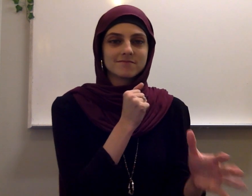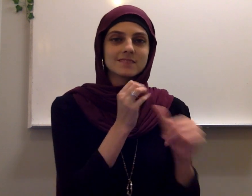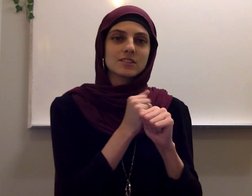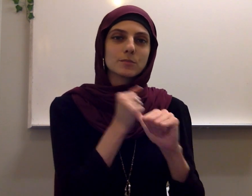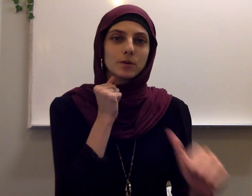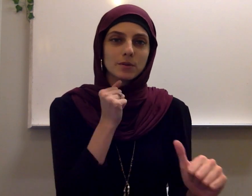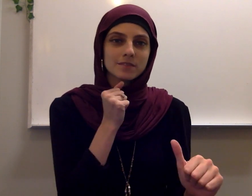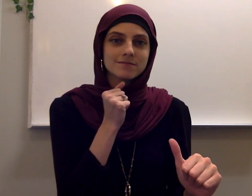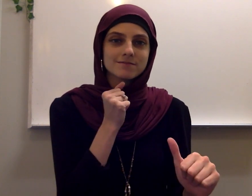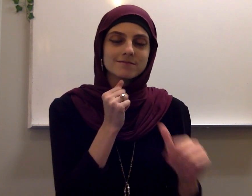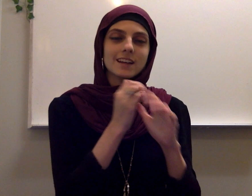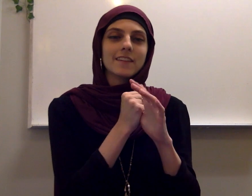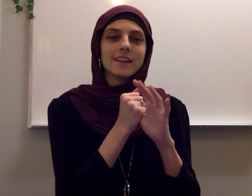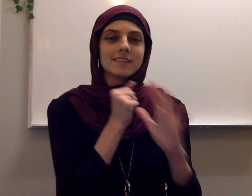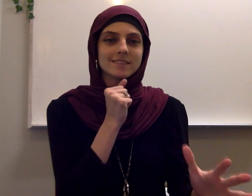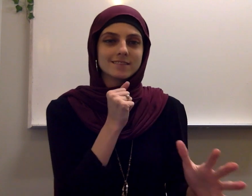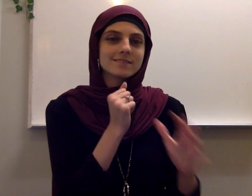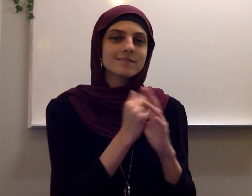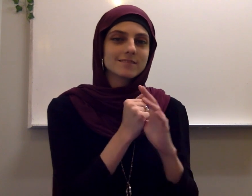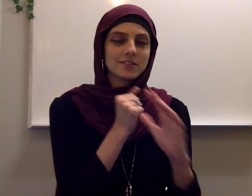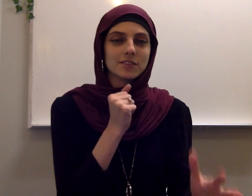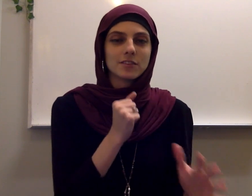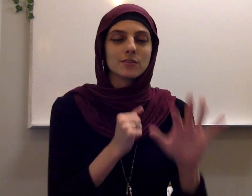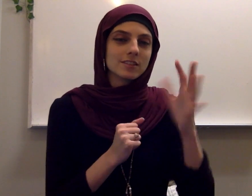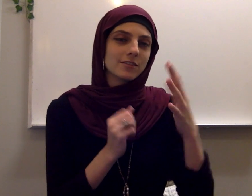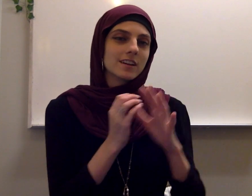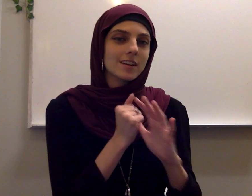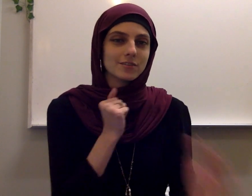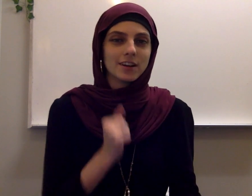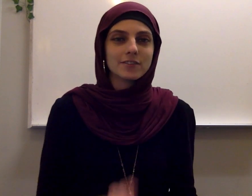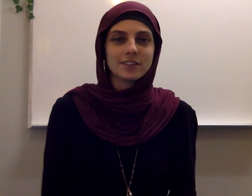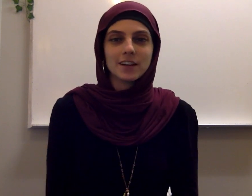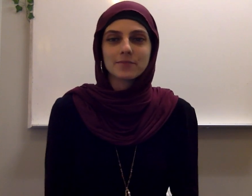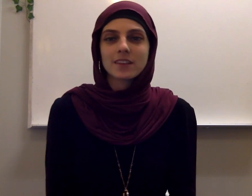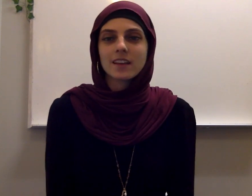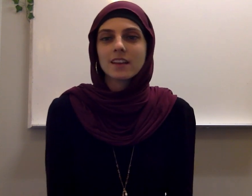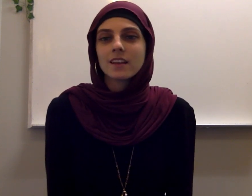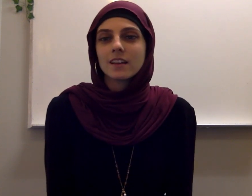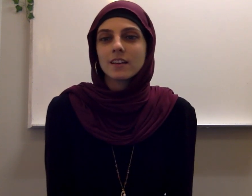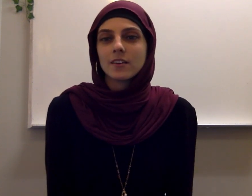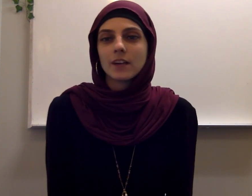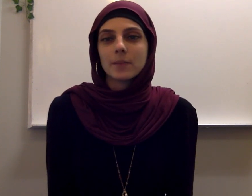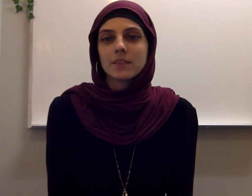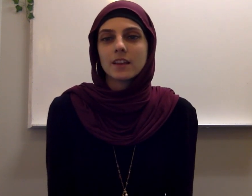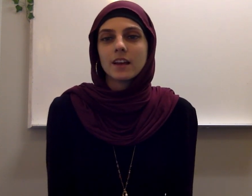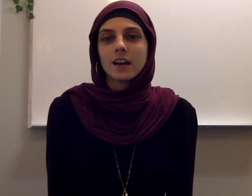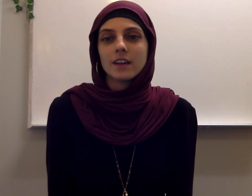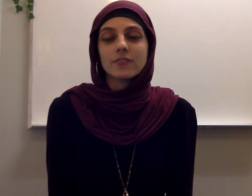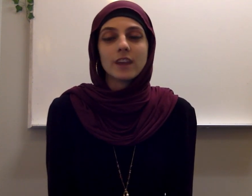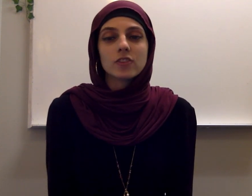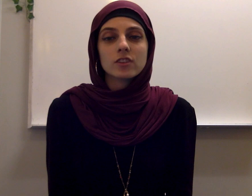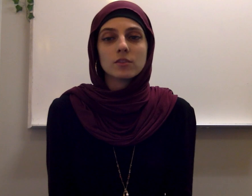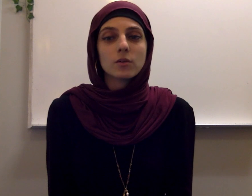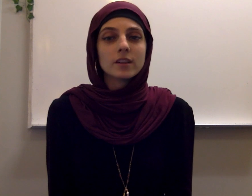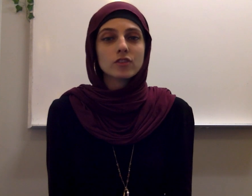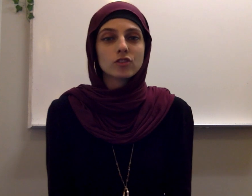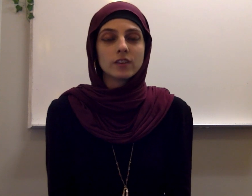This is poop. And then use a different classifier for that. Okay. Infection or